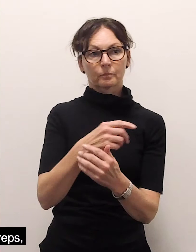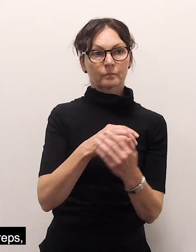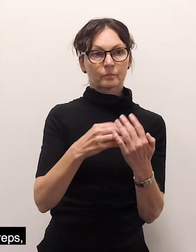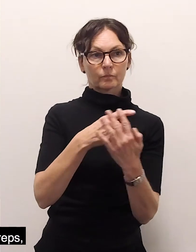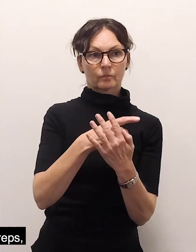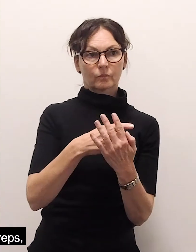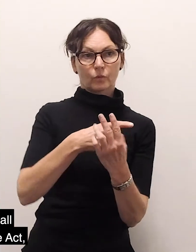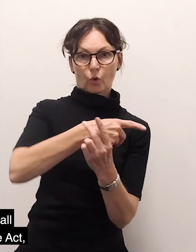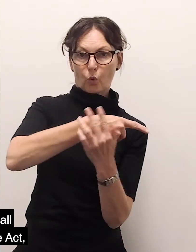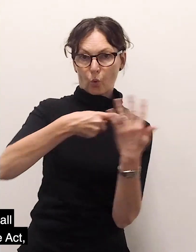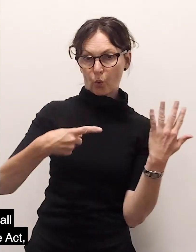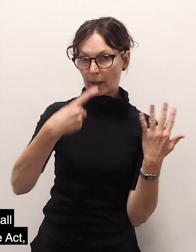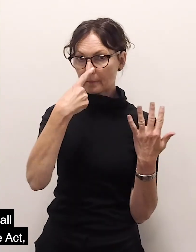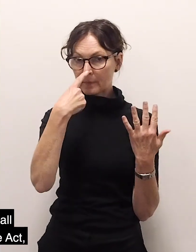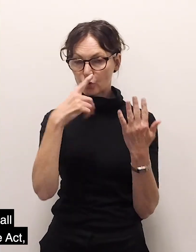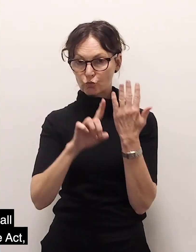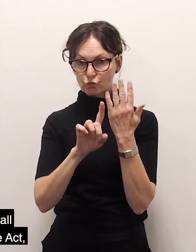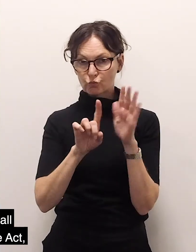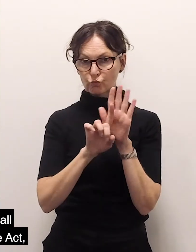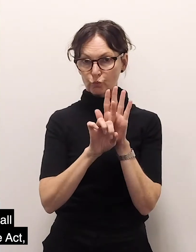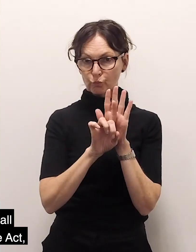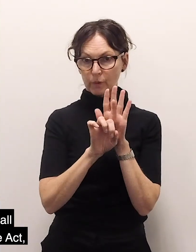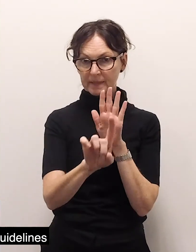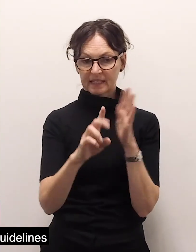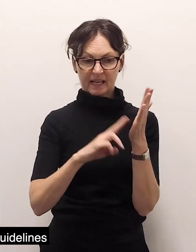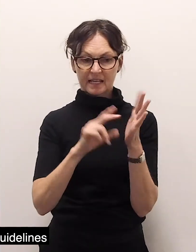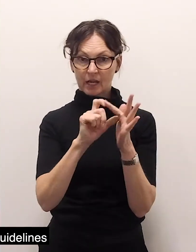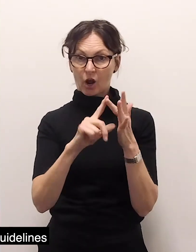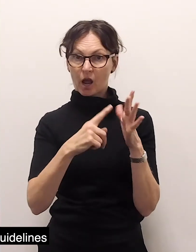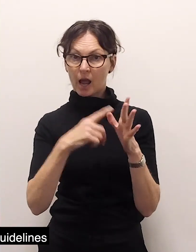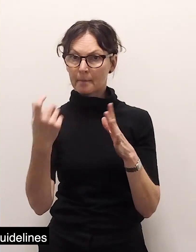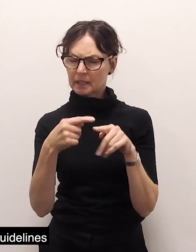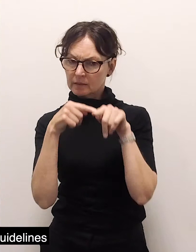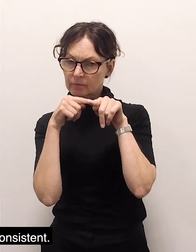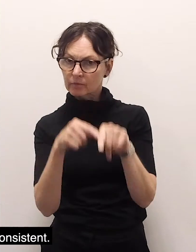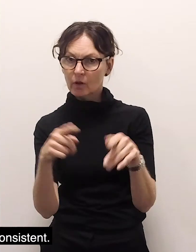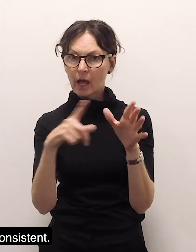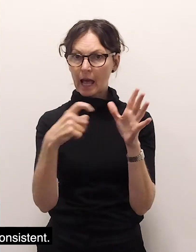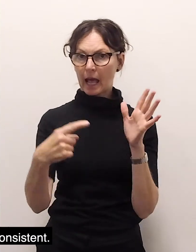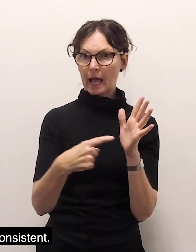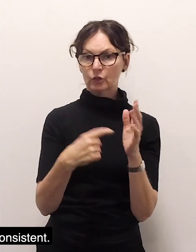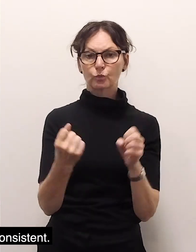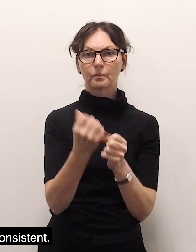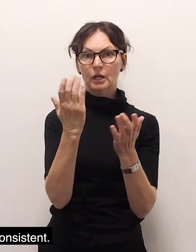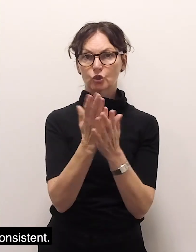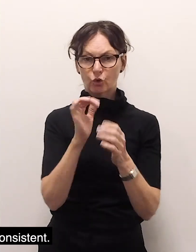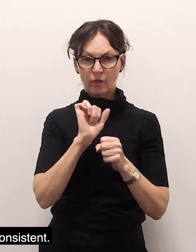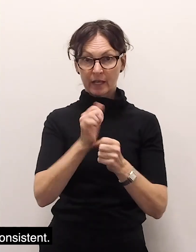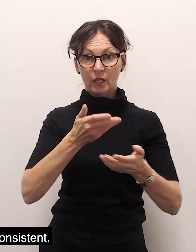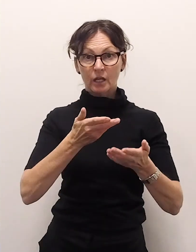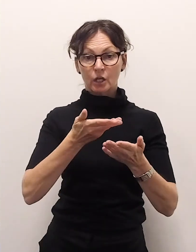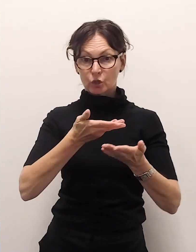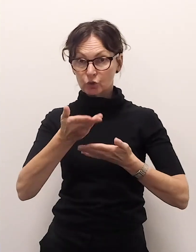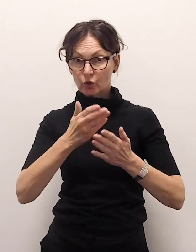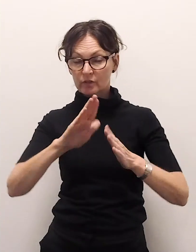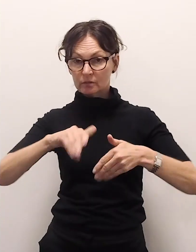And all of those reps, as I said, they all have to follow the Act and the operational guidelines, just so everything is